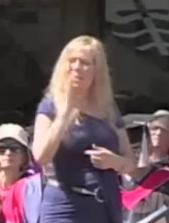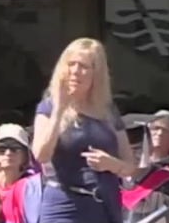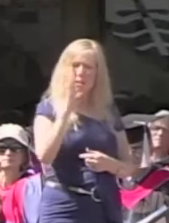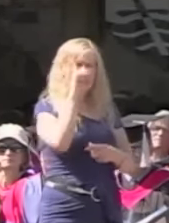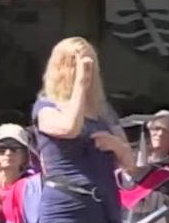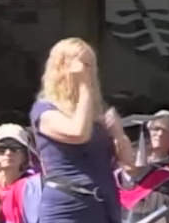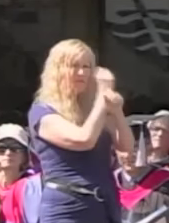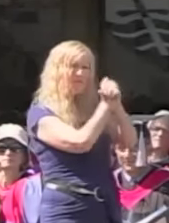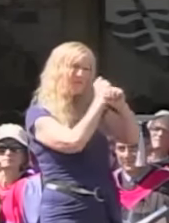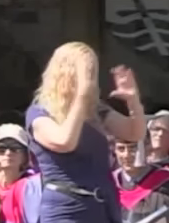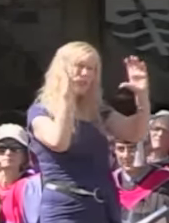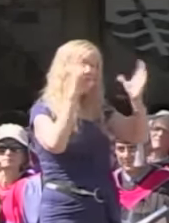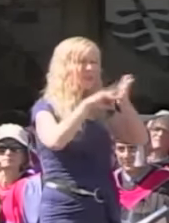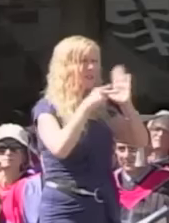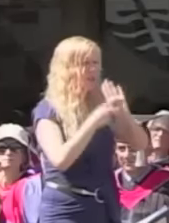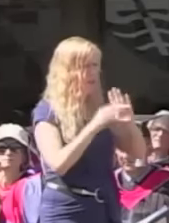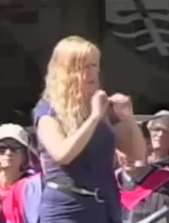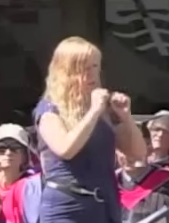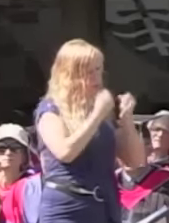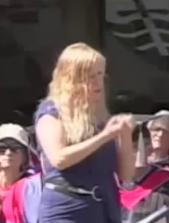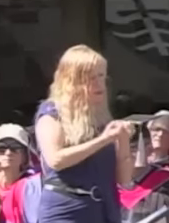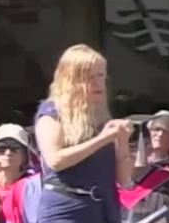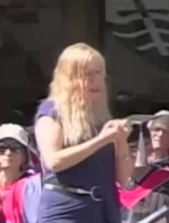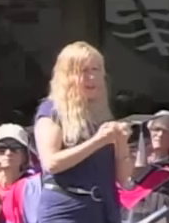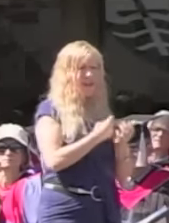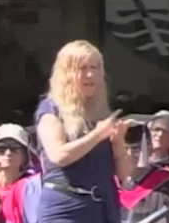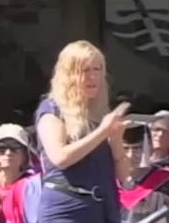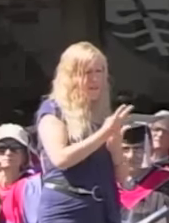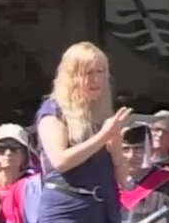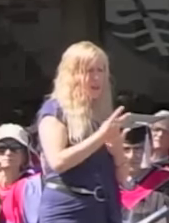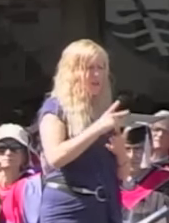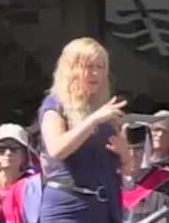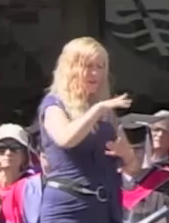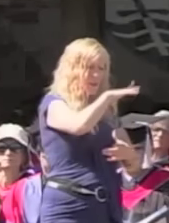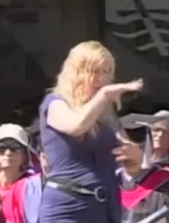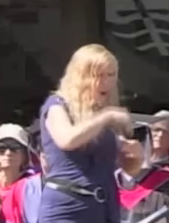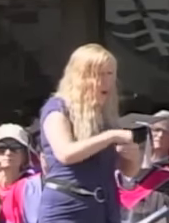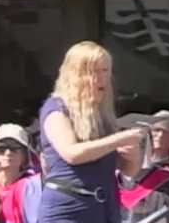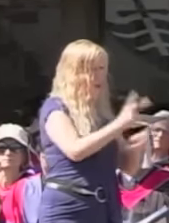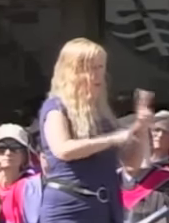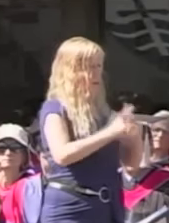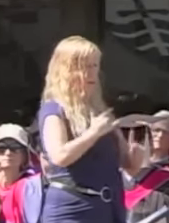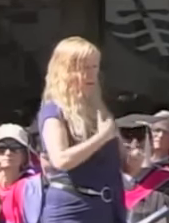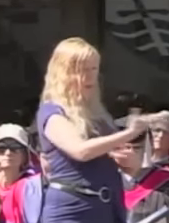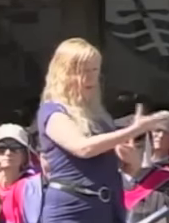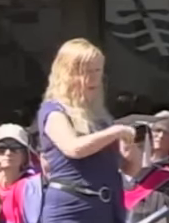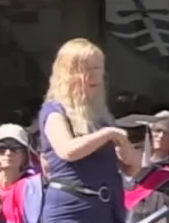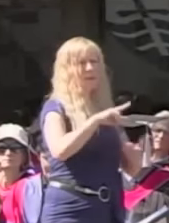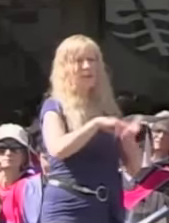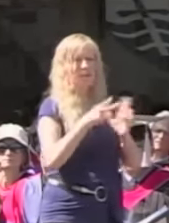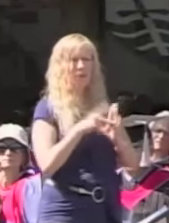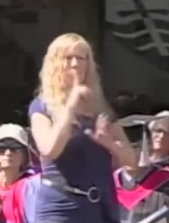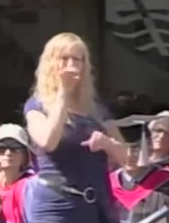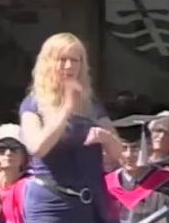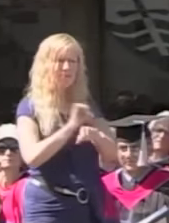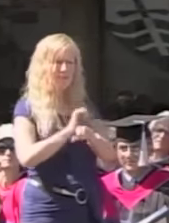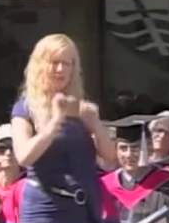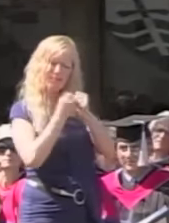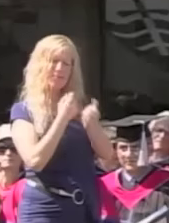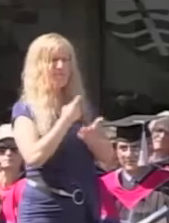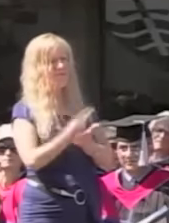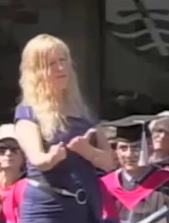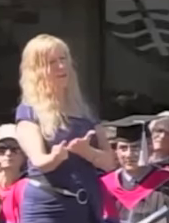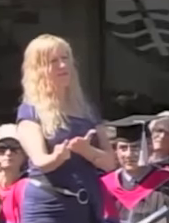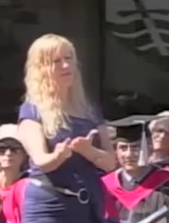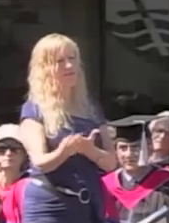society that has failed to make a place for all is a failed society in every other respect.